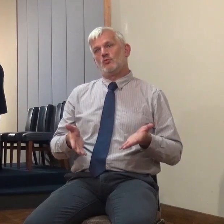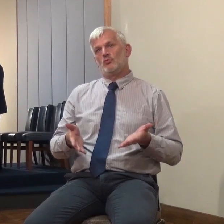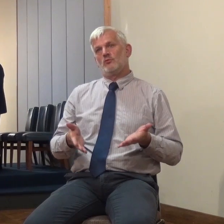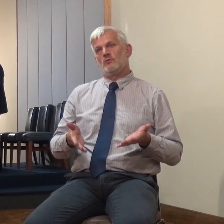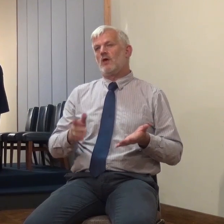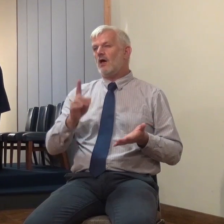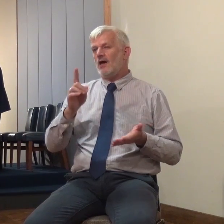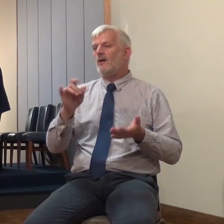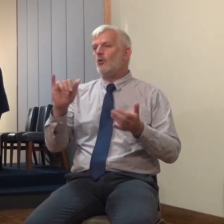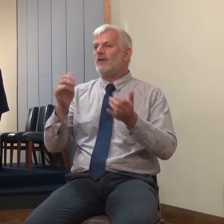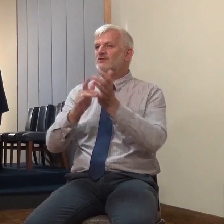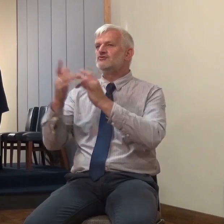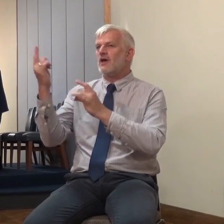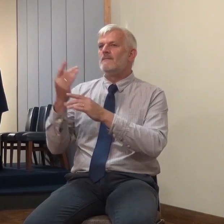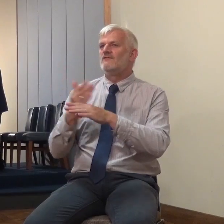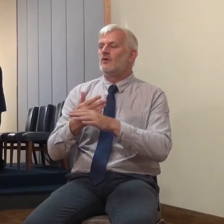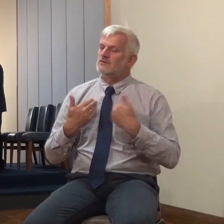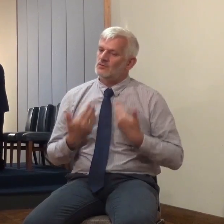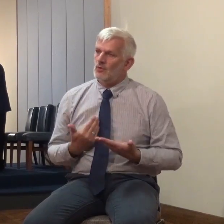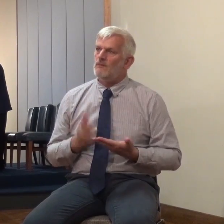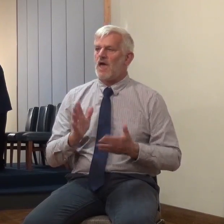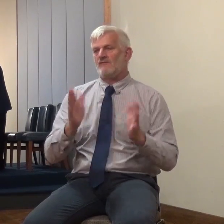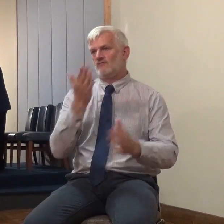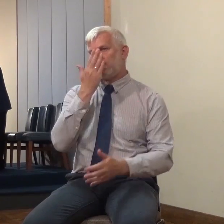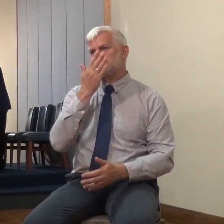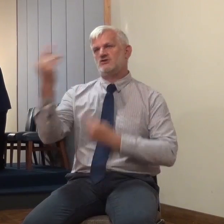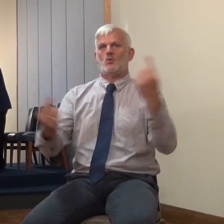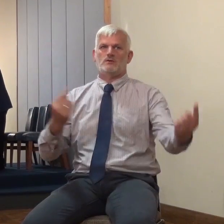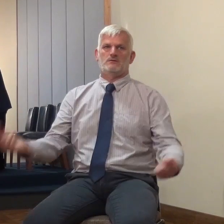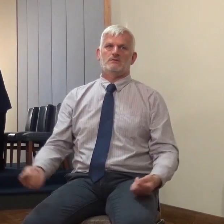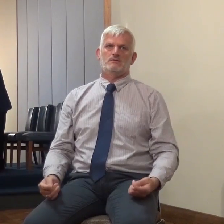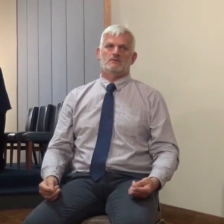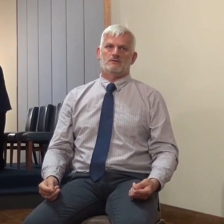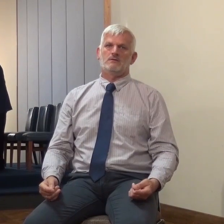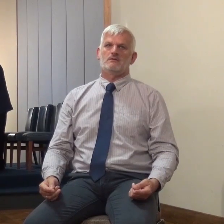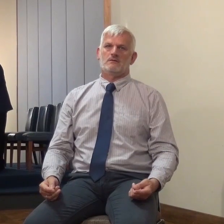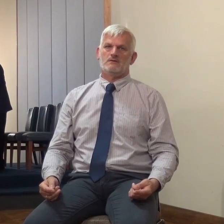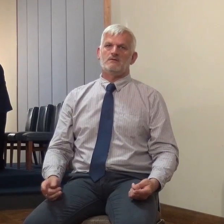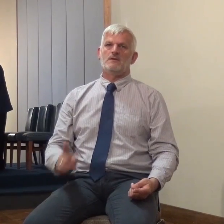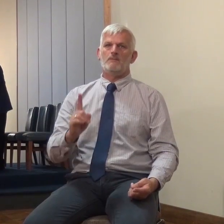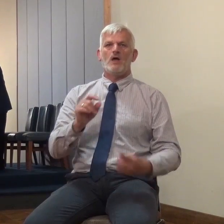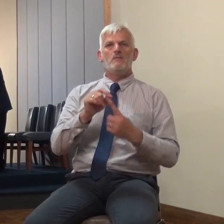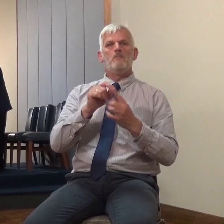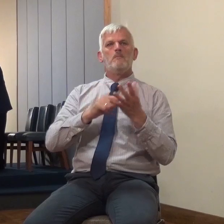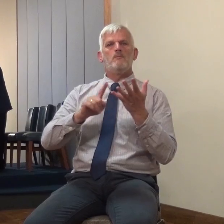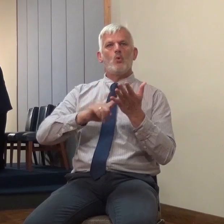to have to face. The promise to Paul was, "My grace is sufficient for